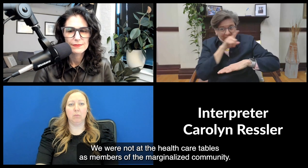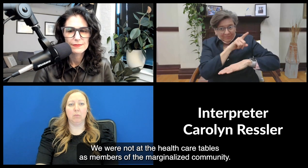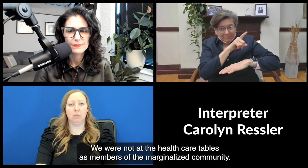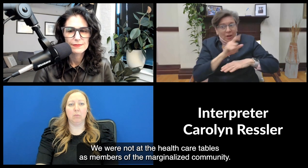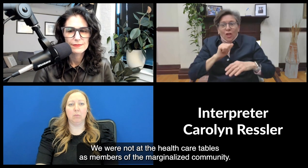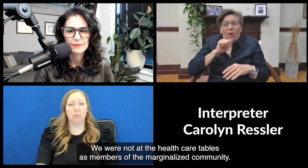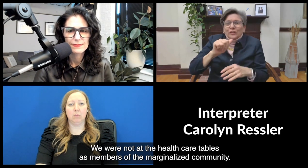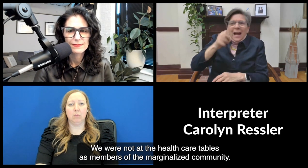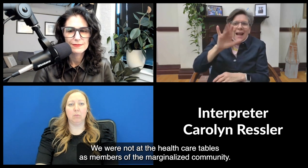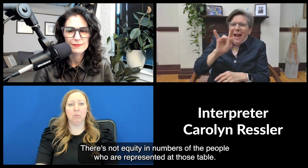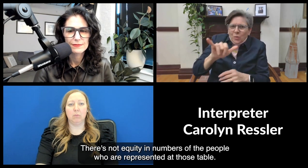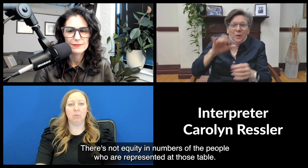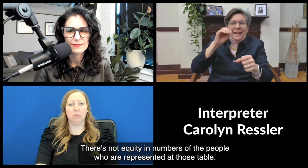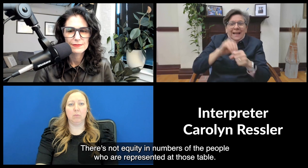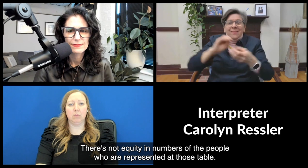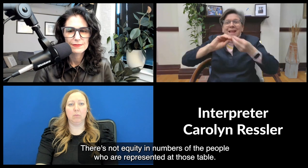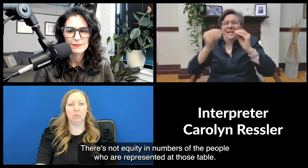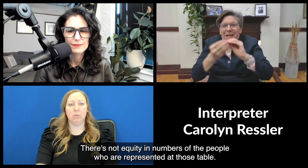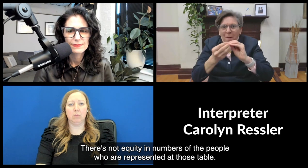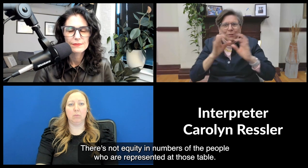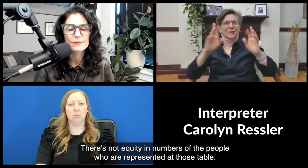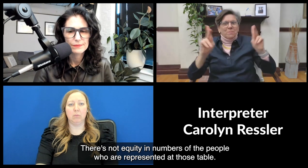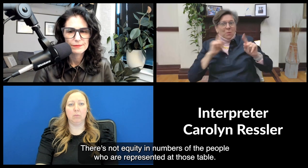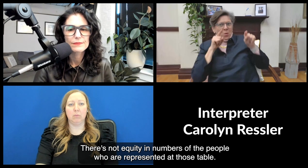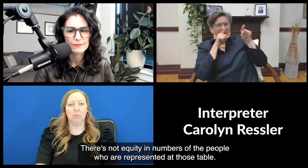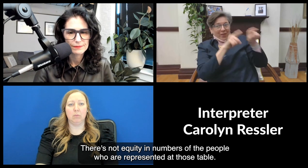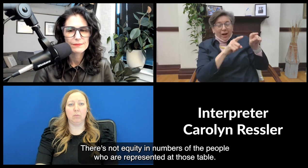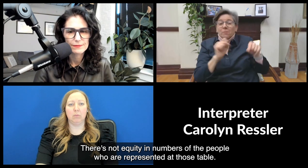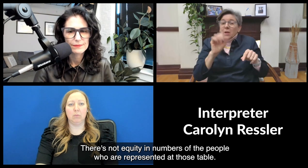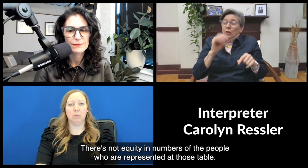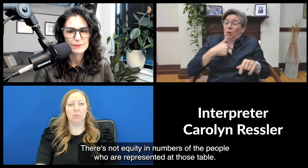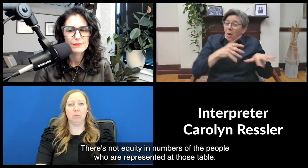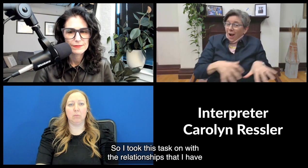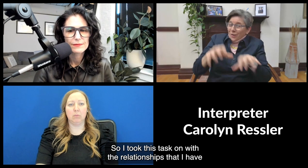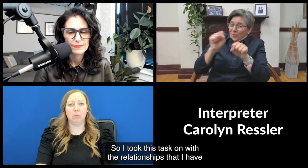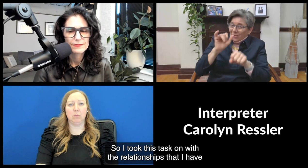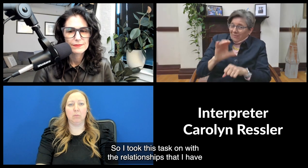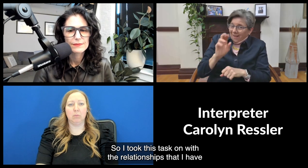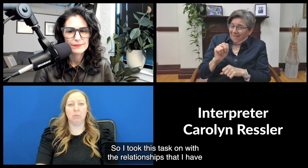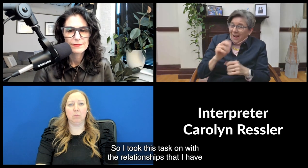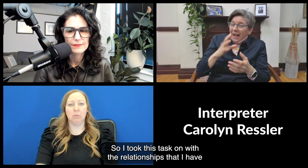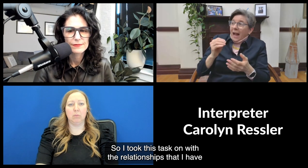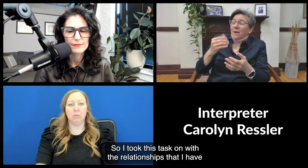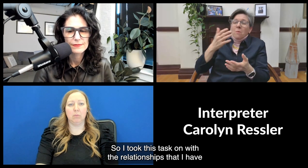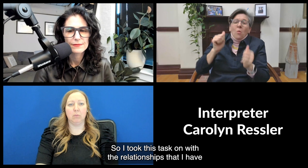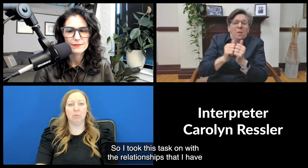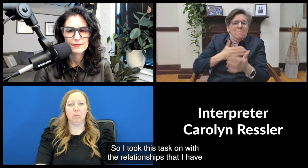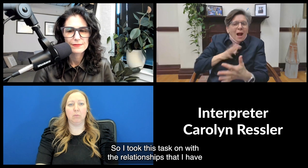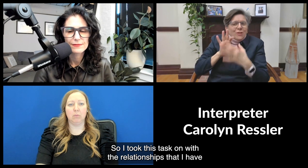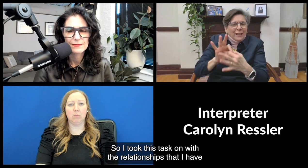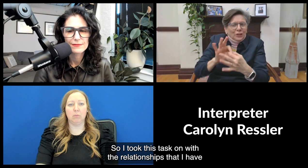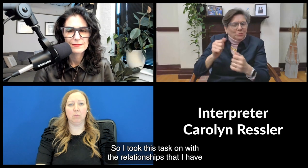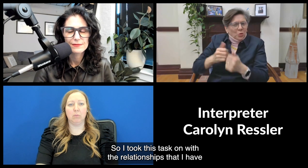not at the healthcare tables as members of the marginalized community. There's not equity and numbness of the people who are represented at those tables.